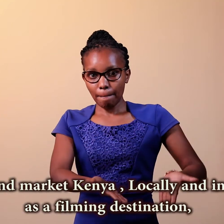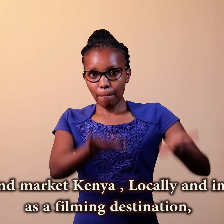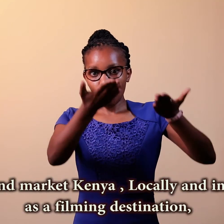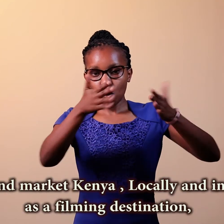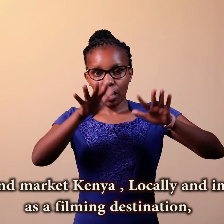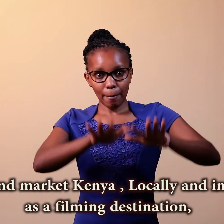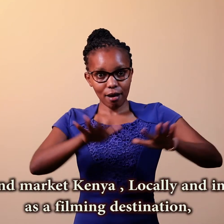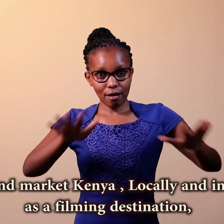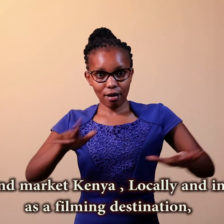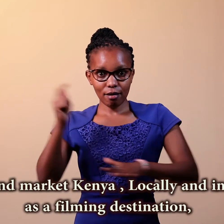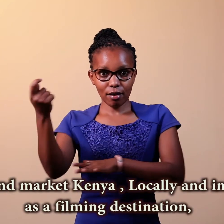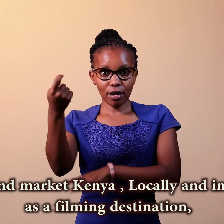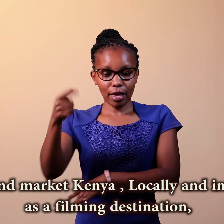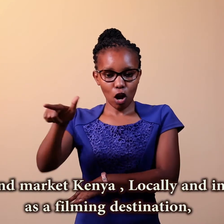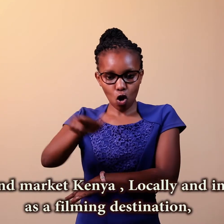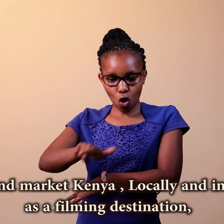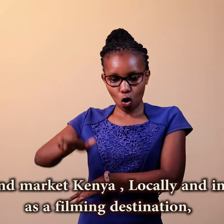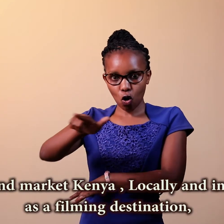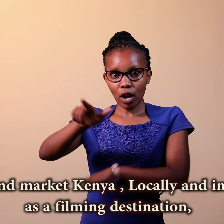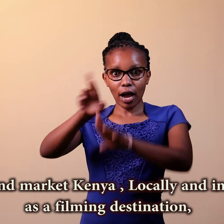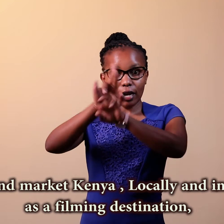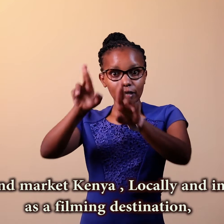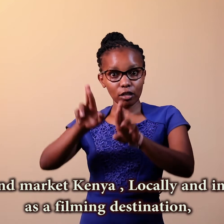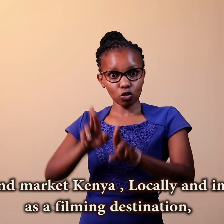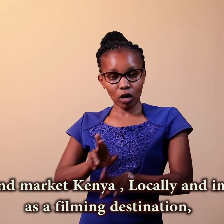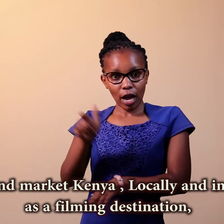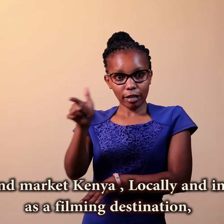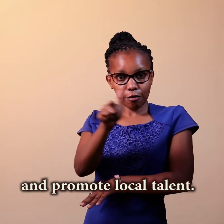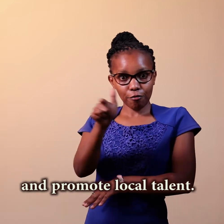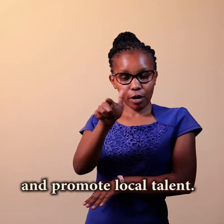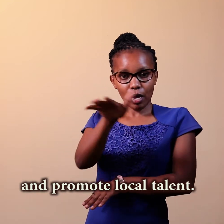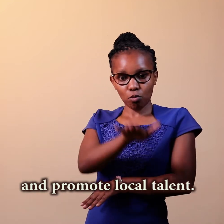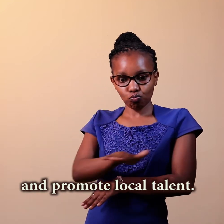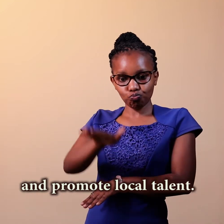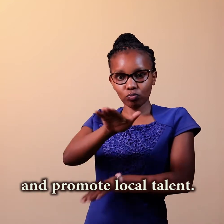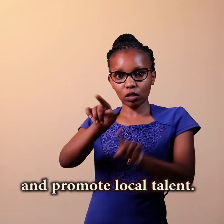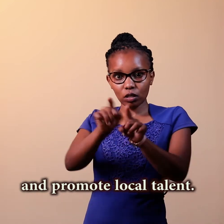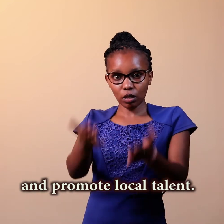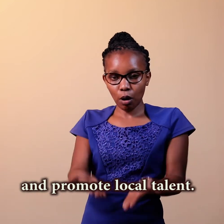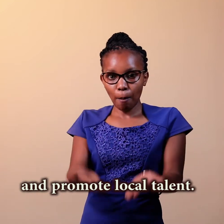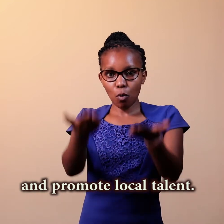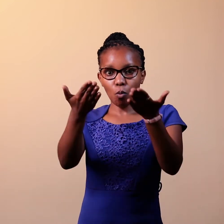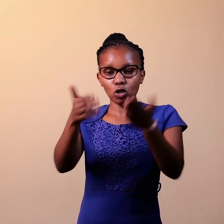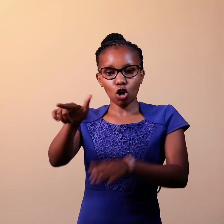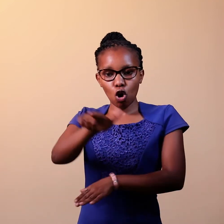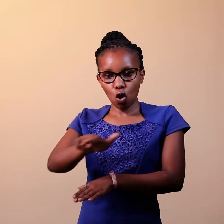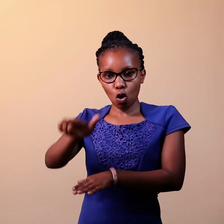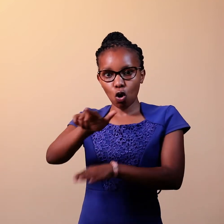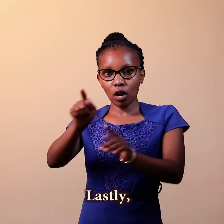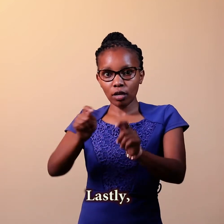Kenya locally and internationally as a filming destination and promote local talent. And lastly,